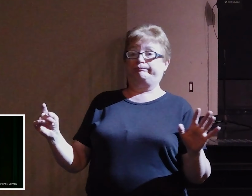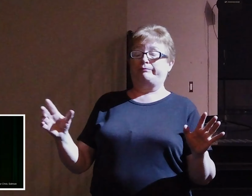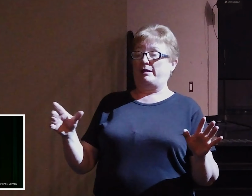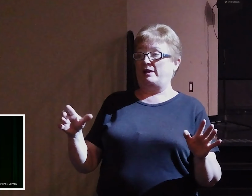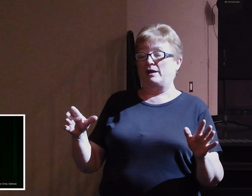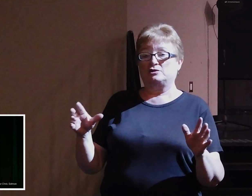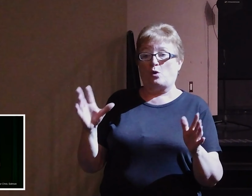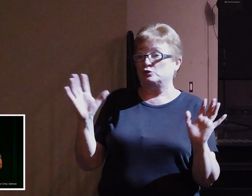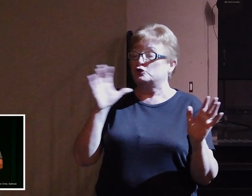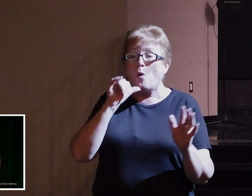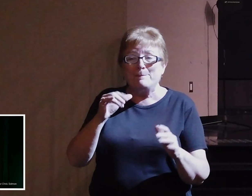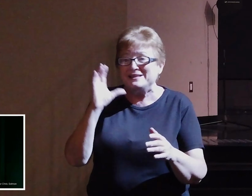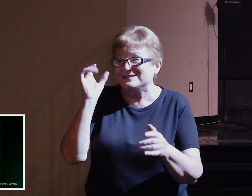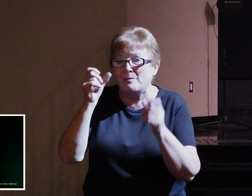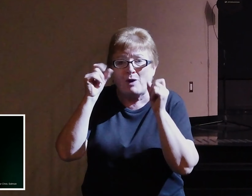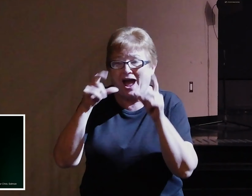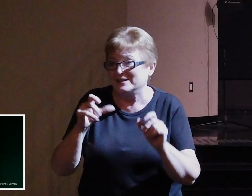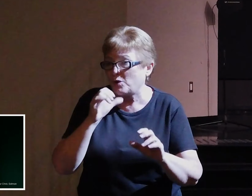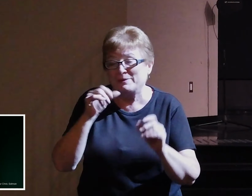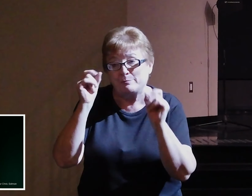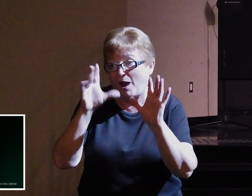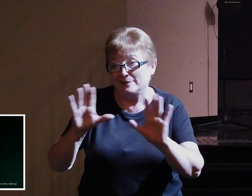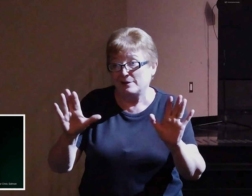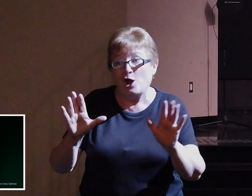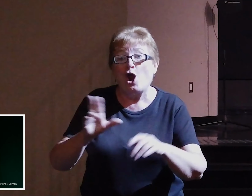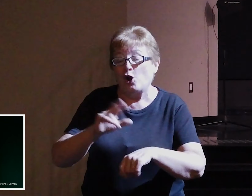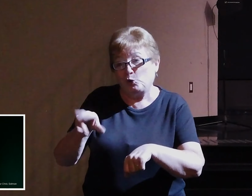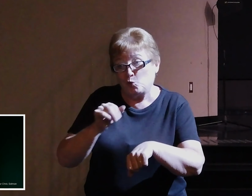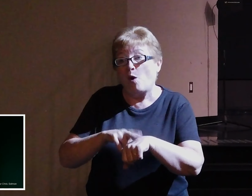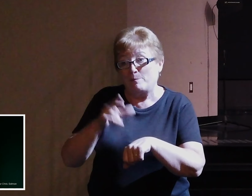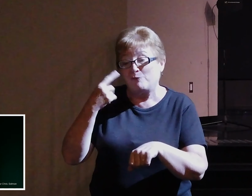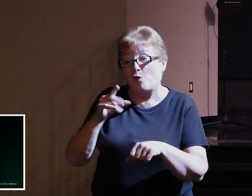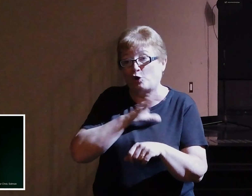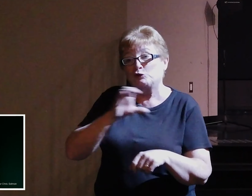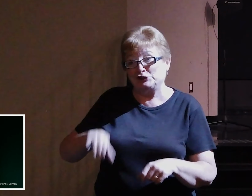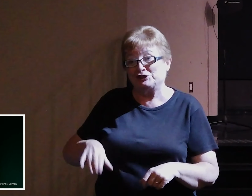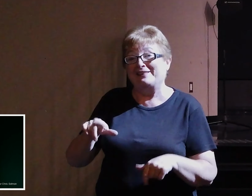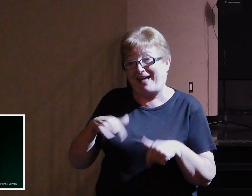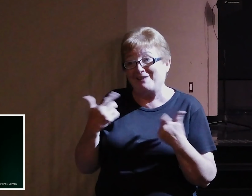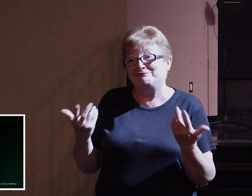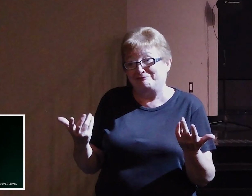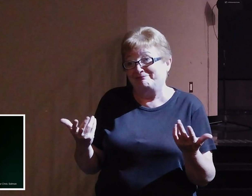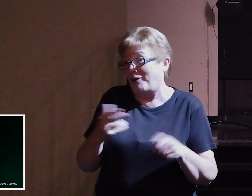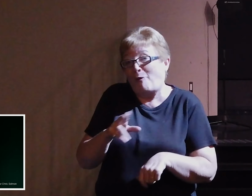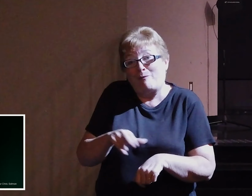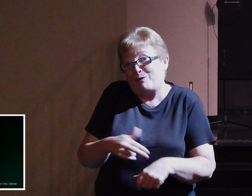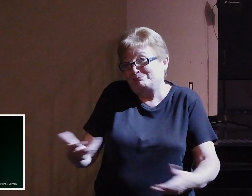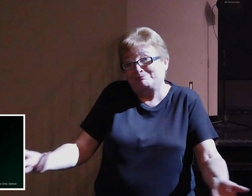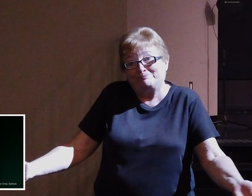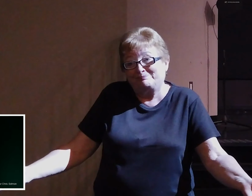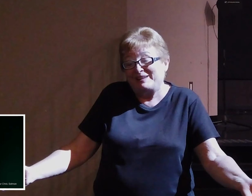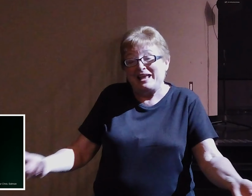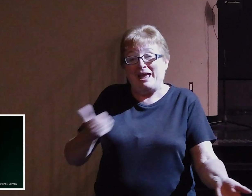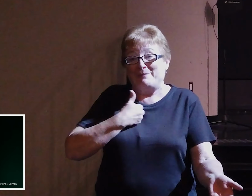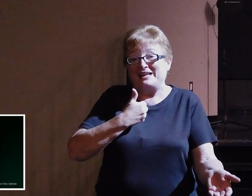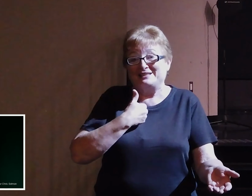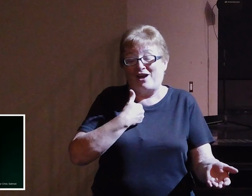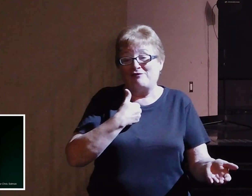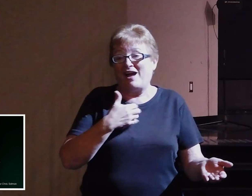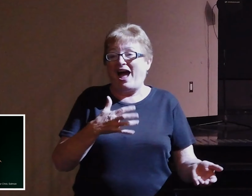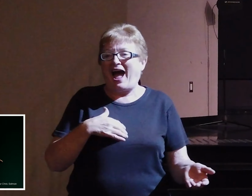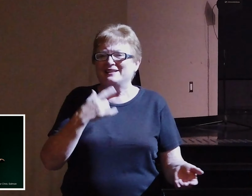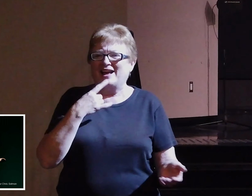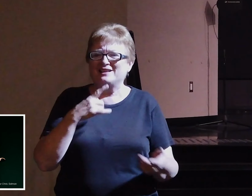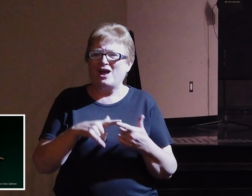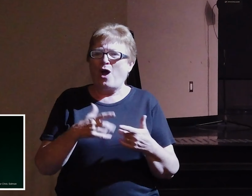actually the norm for Christian life. This is the normal Christian life. So many of us, myself included, have said things